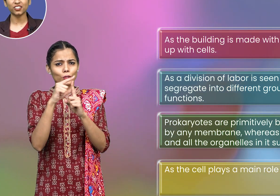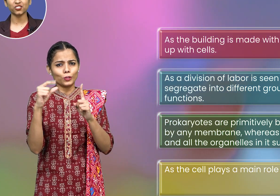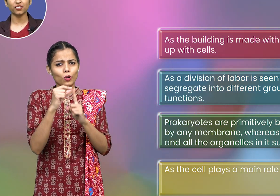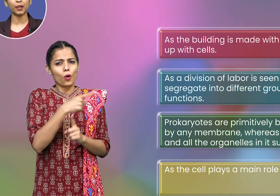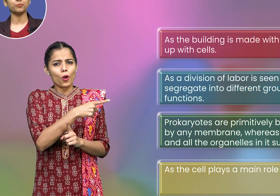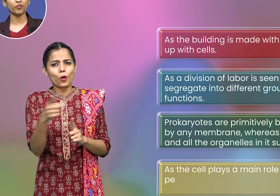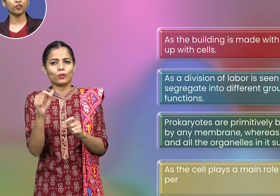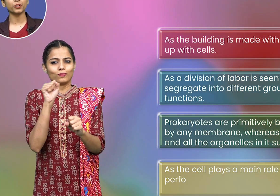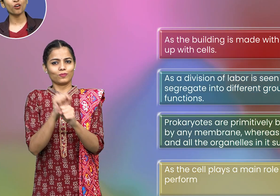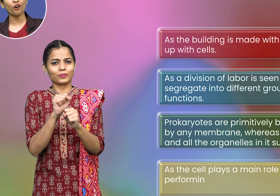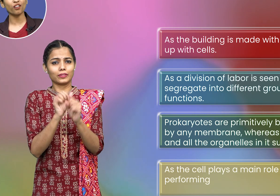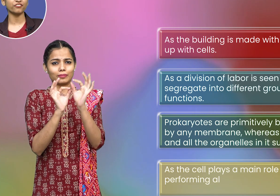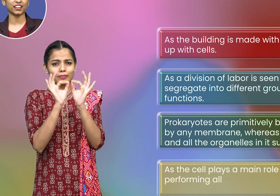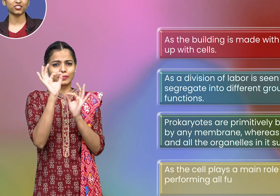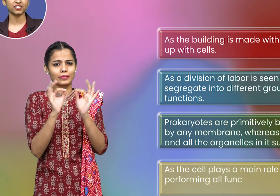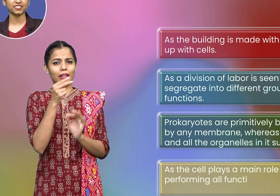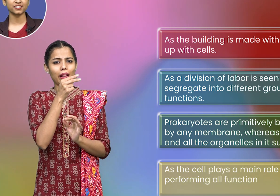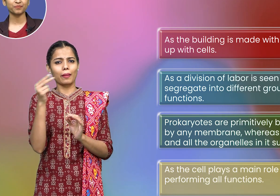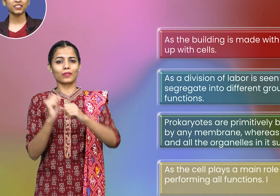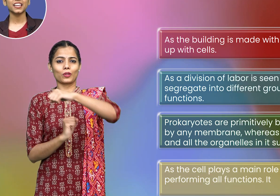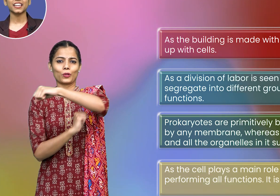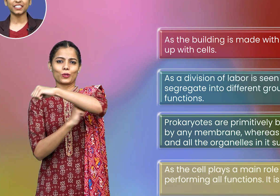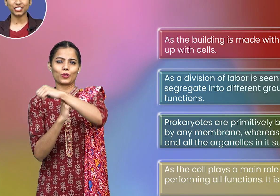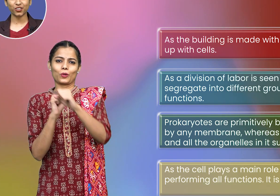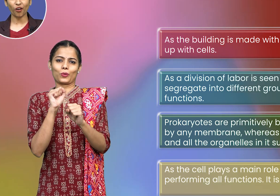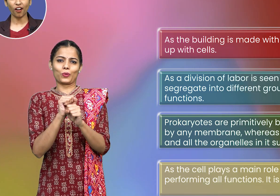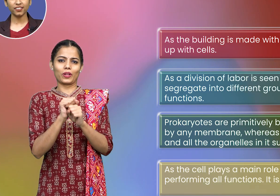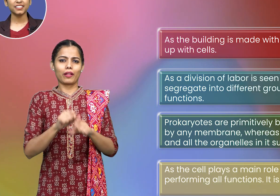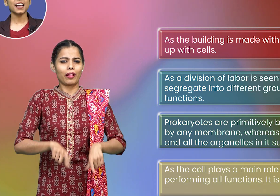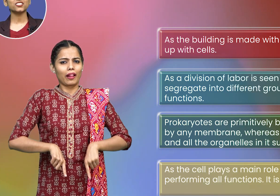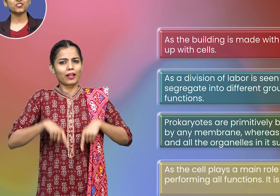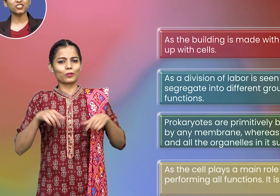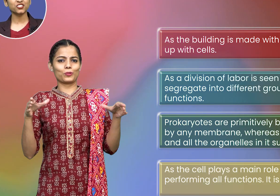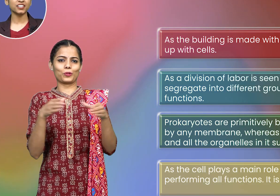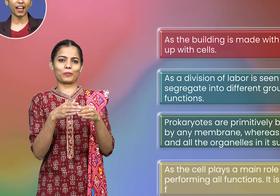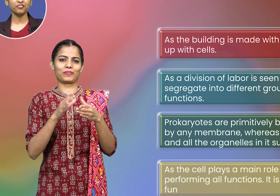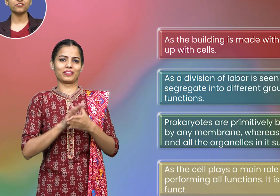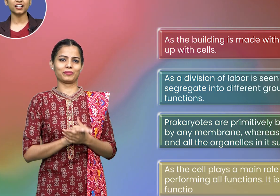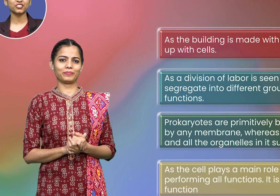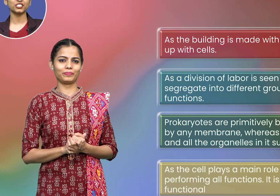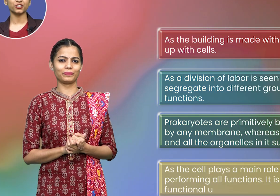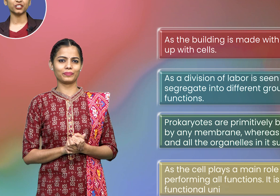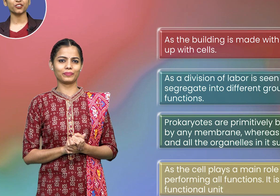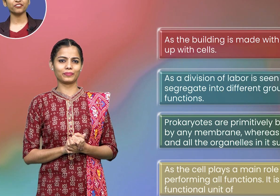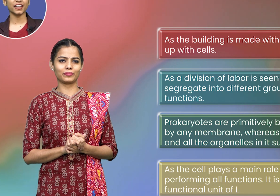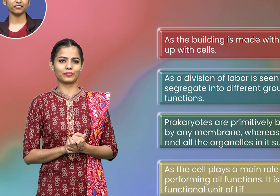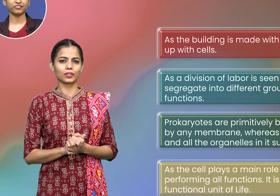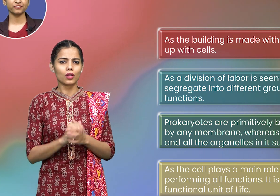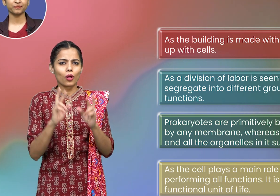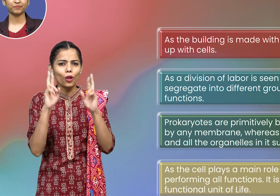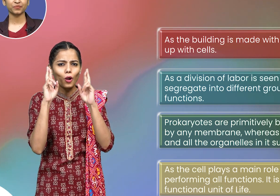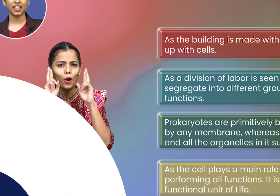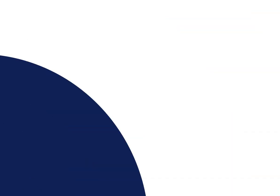its structure and performing all functions, it is called as structural and functional unit of